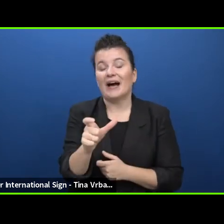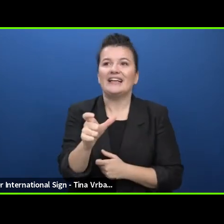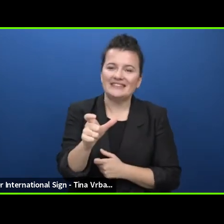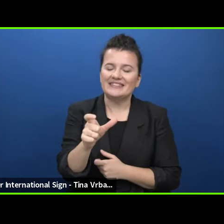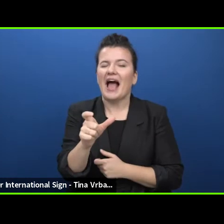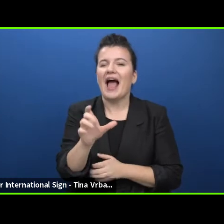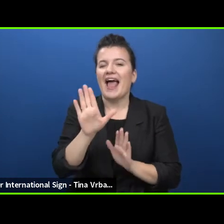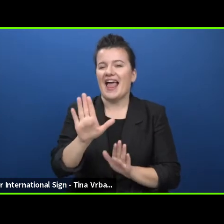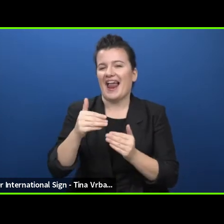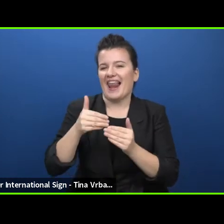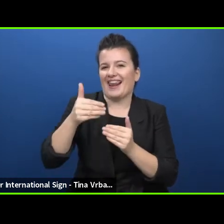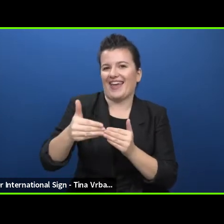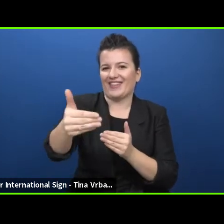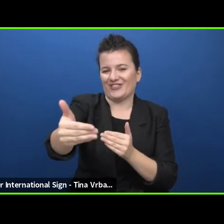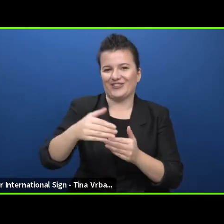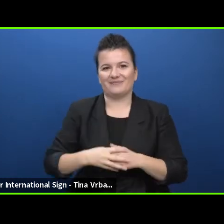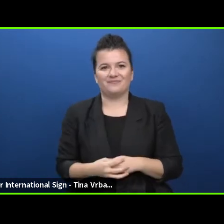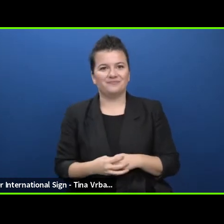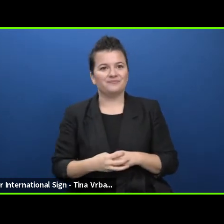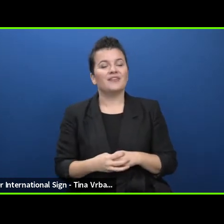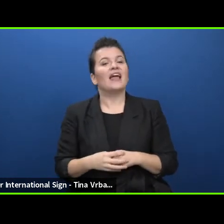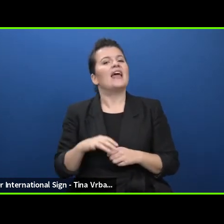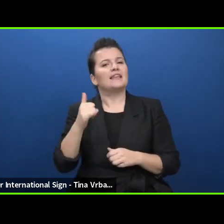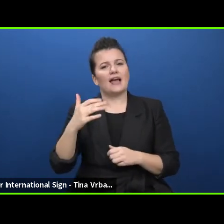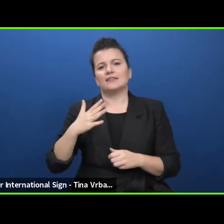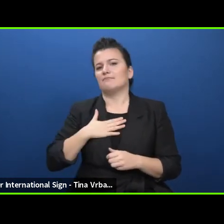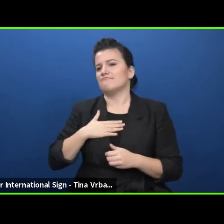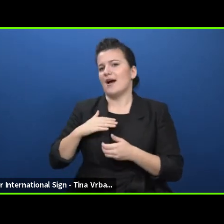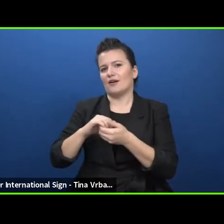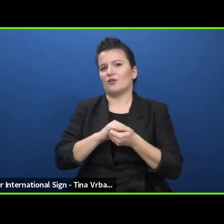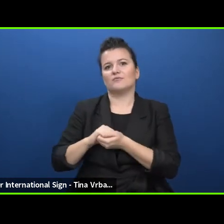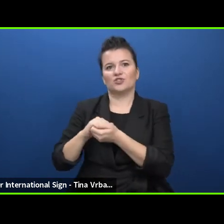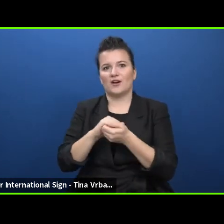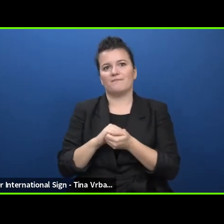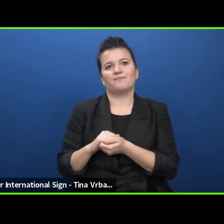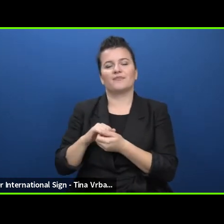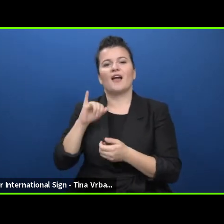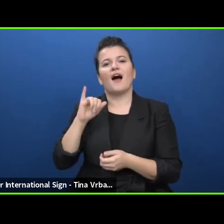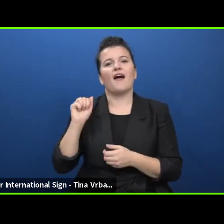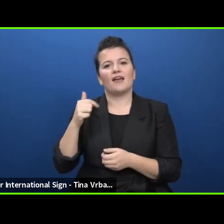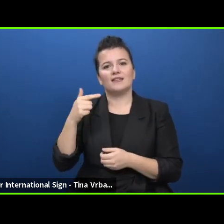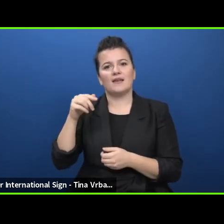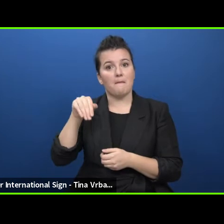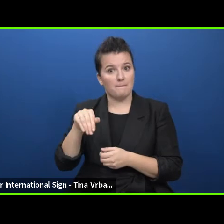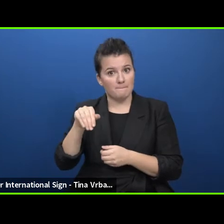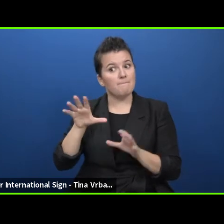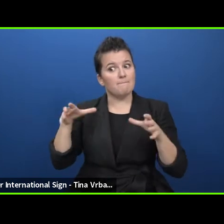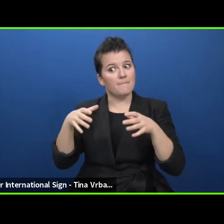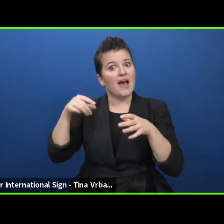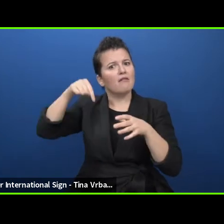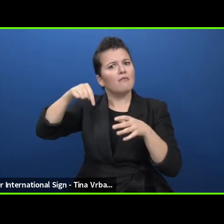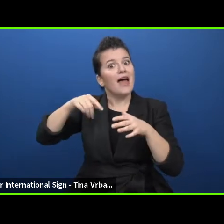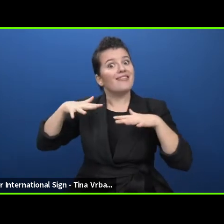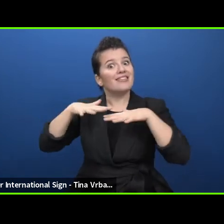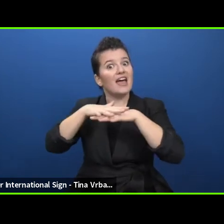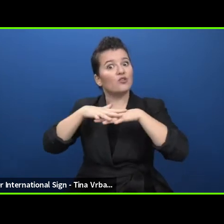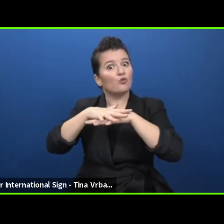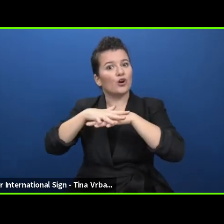As you said, I represent IETM, one of the 12 networks which have jointly worked on preparing this forum